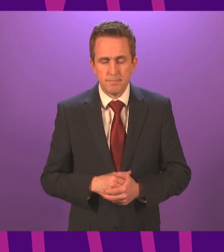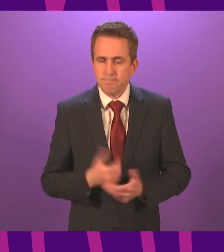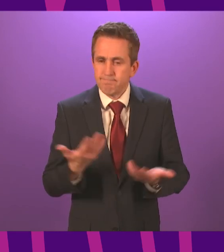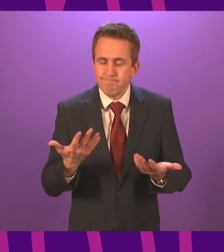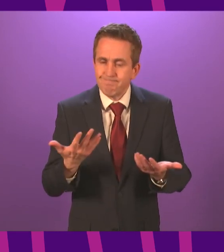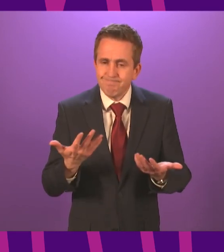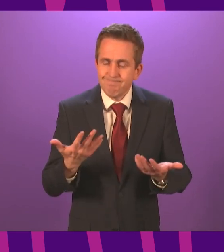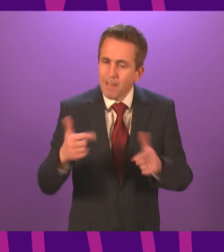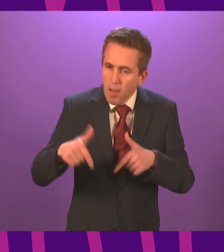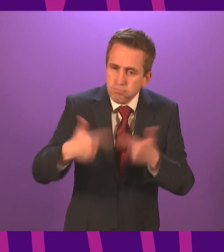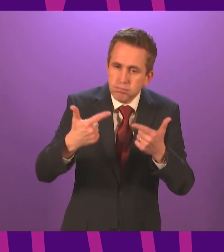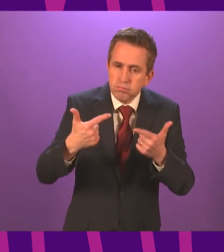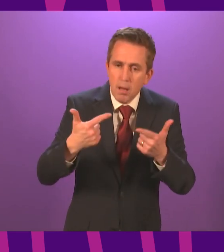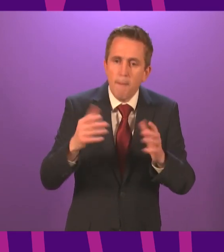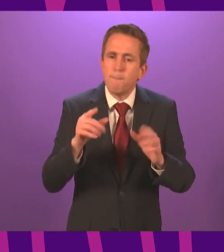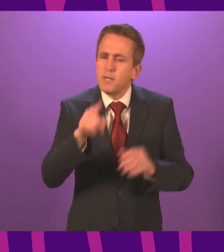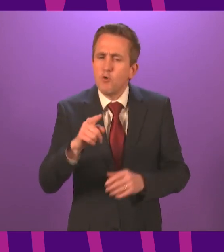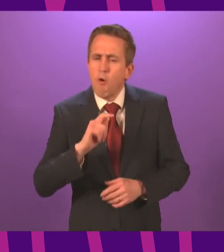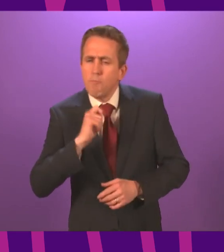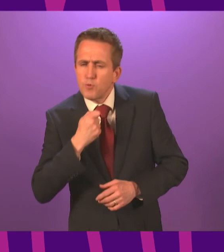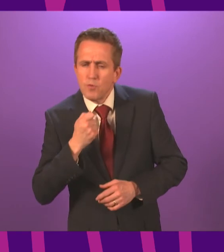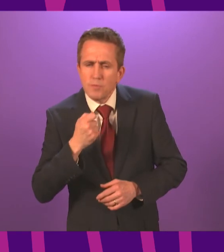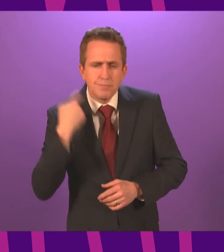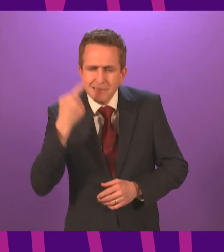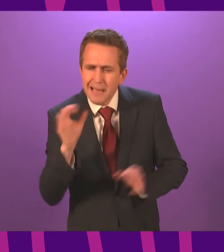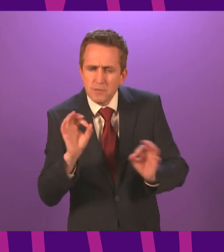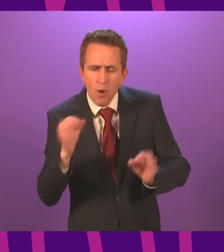However, Mr. Balfour, you are on mute.